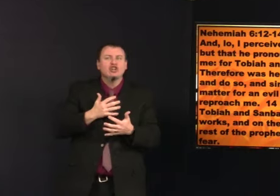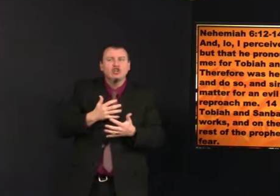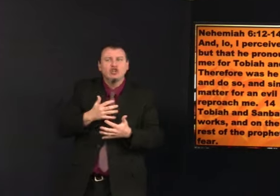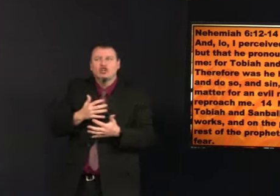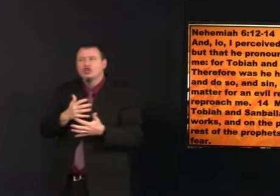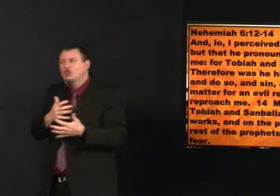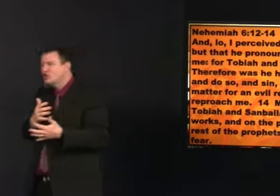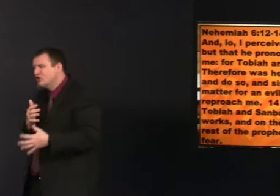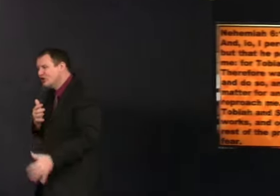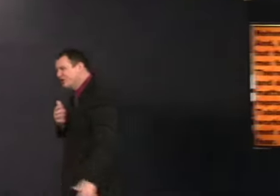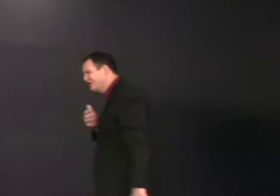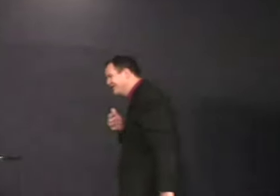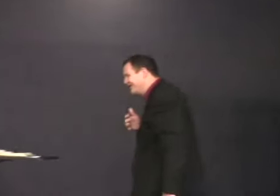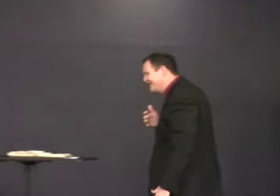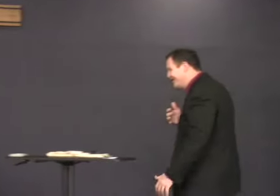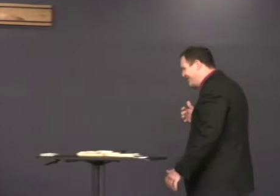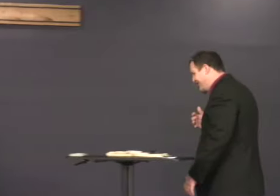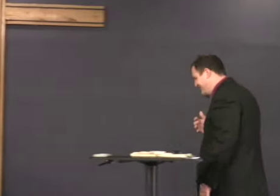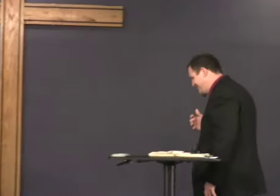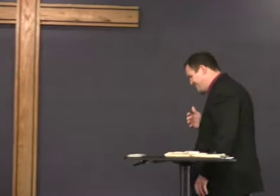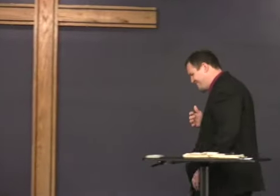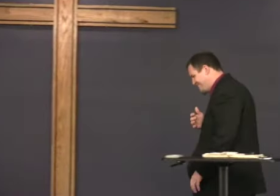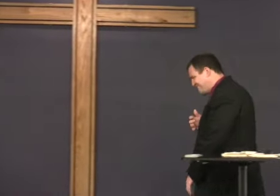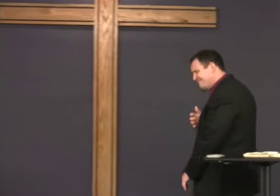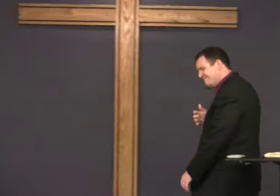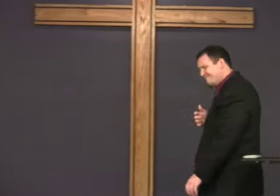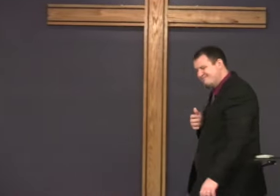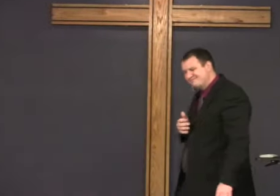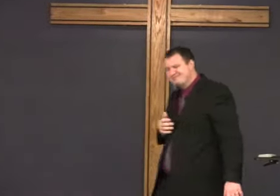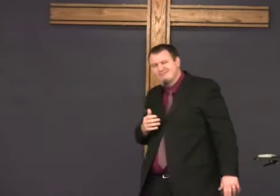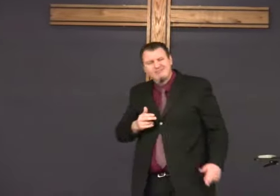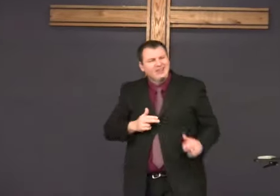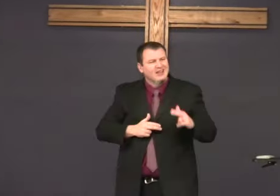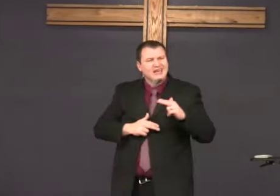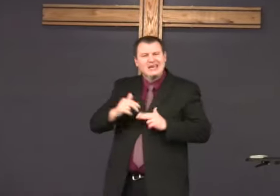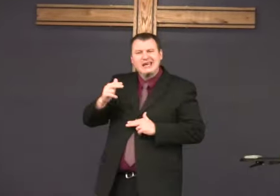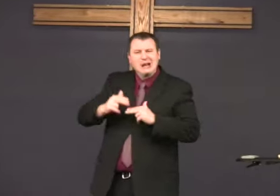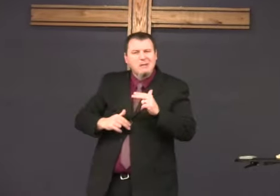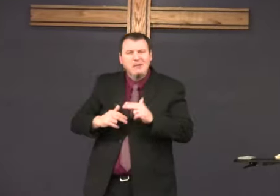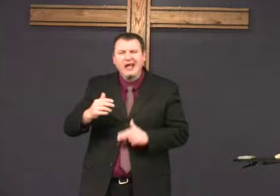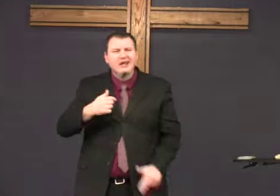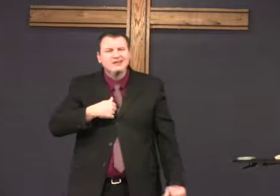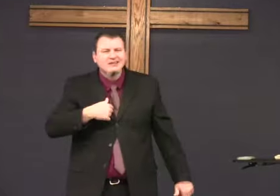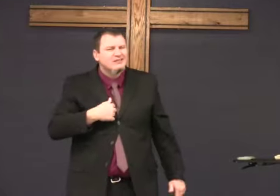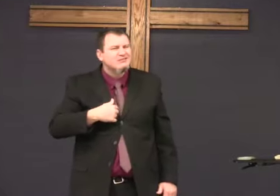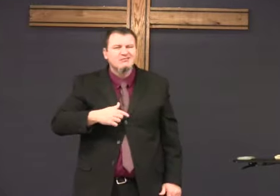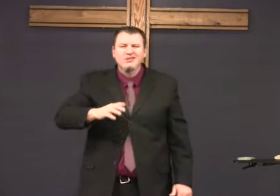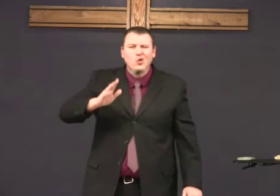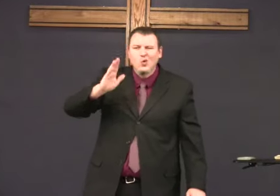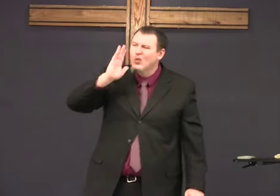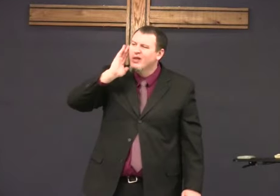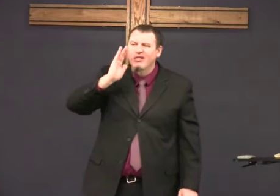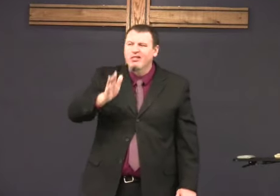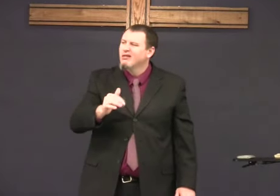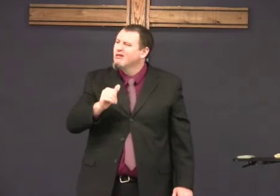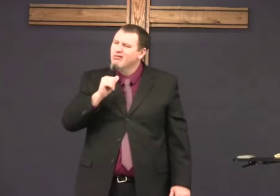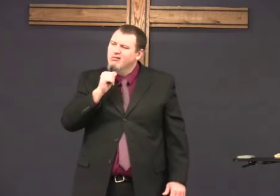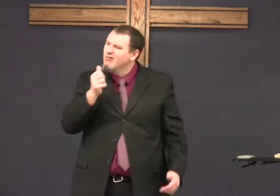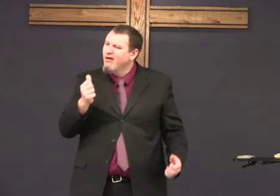Her and the other prophets that have put him to fear. God, remember these people who are trying to make